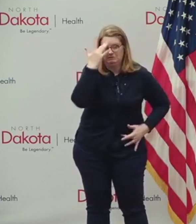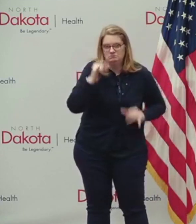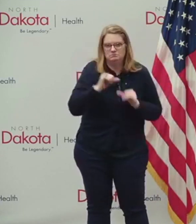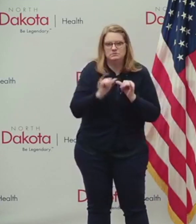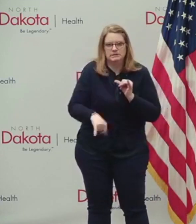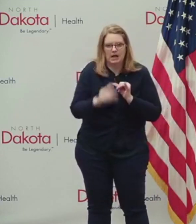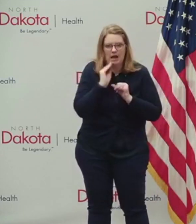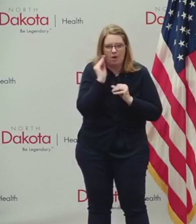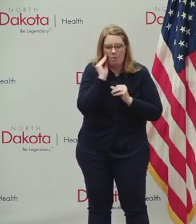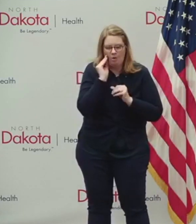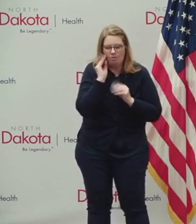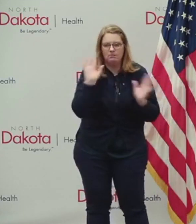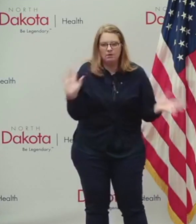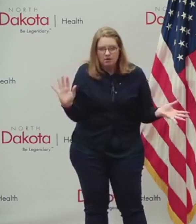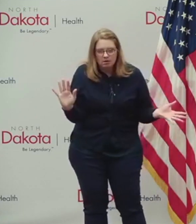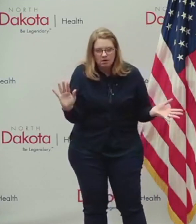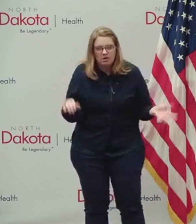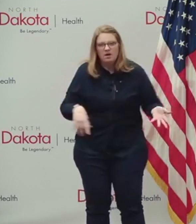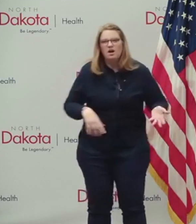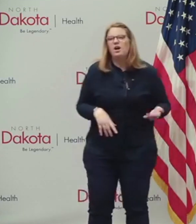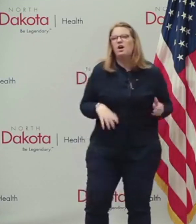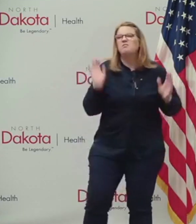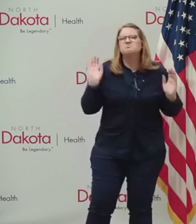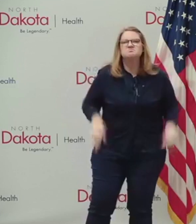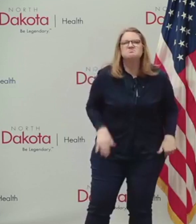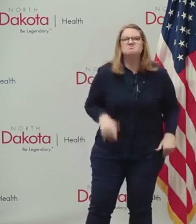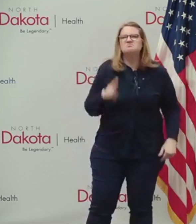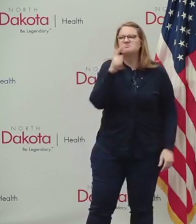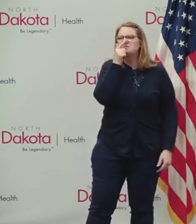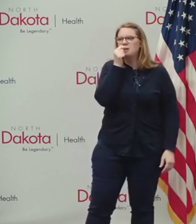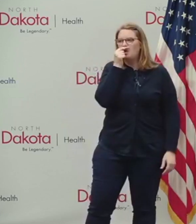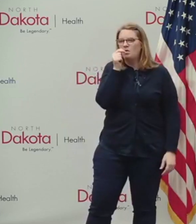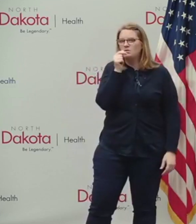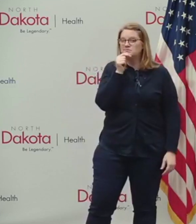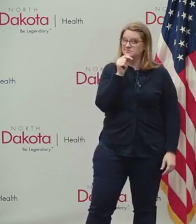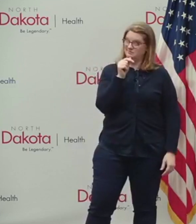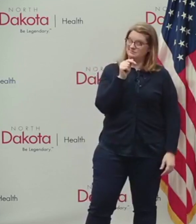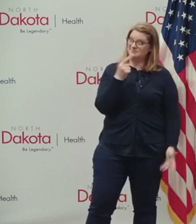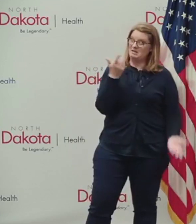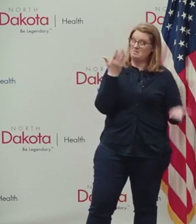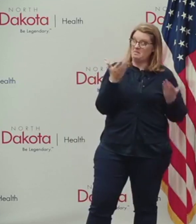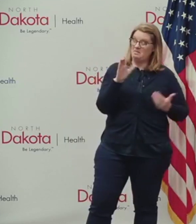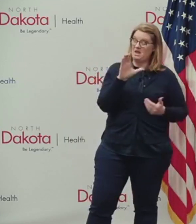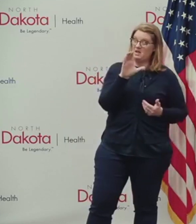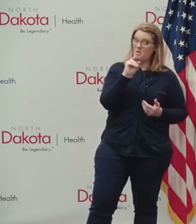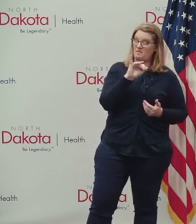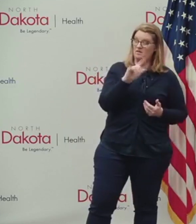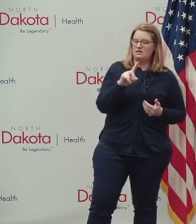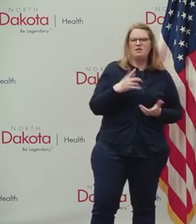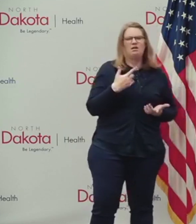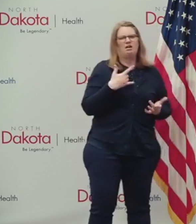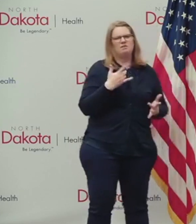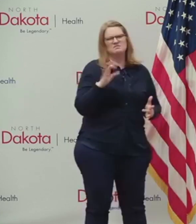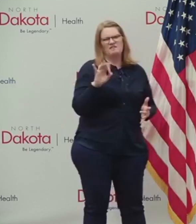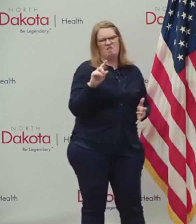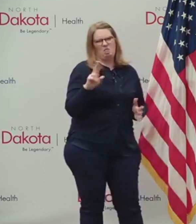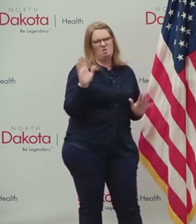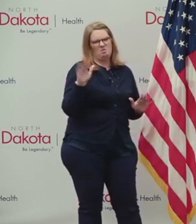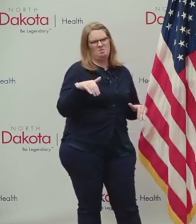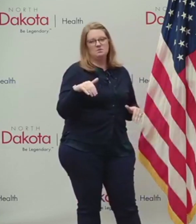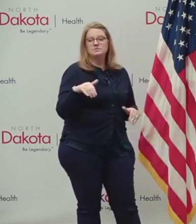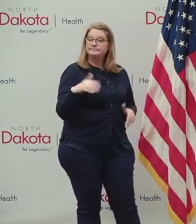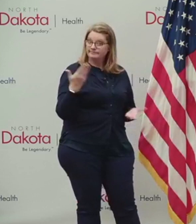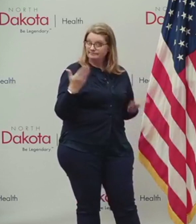sick. Because while you may think you just have a cold, it could be COVID. You may think you just have the flu, it could be COVID. And